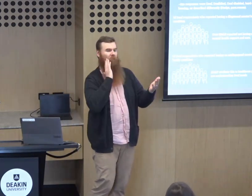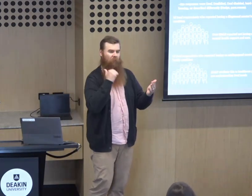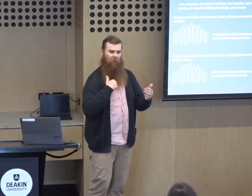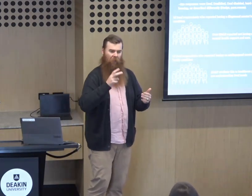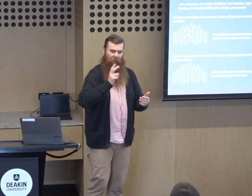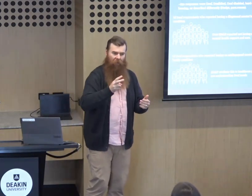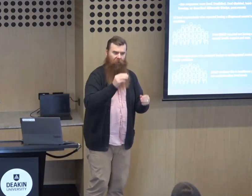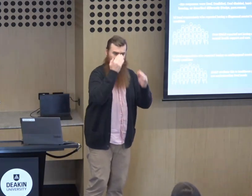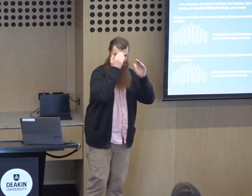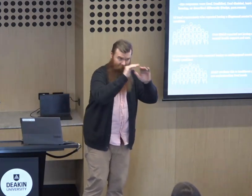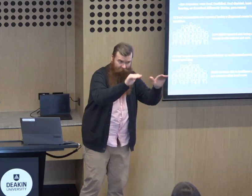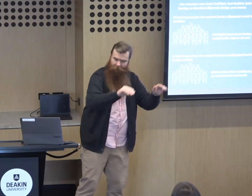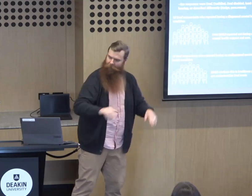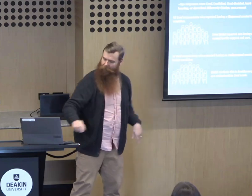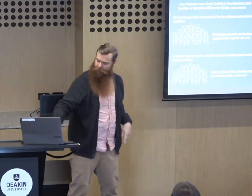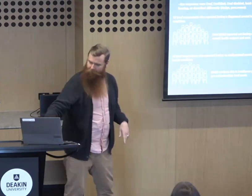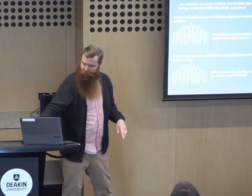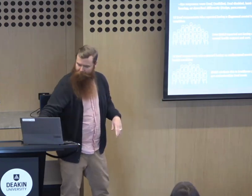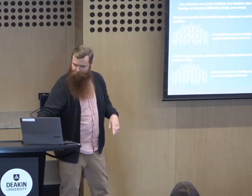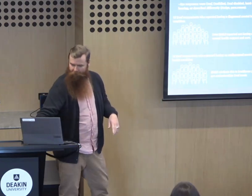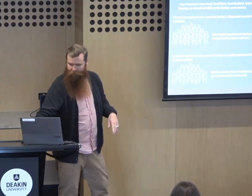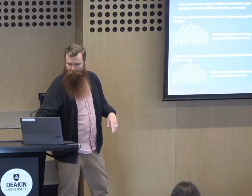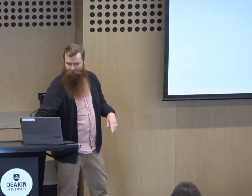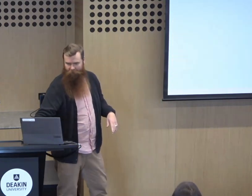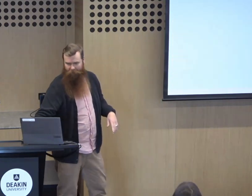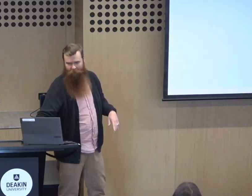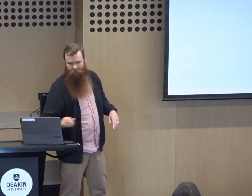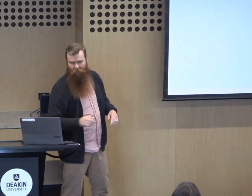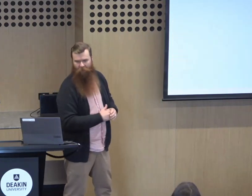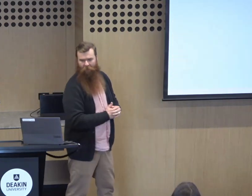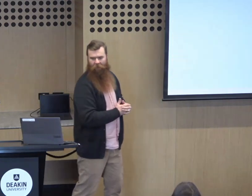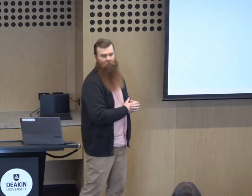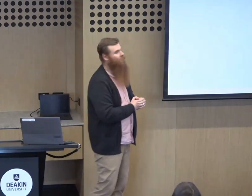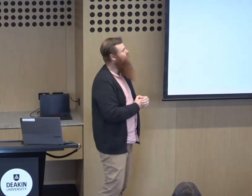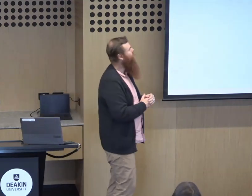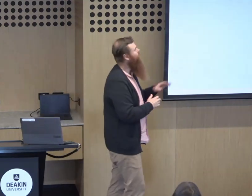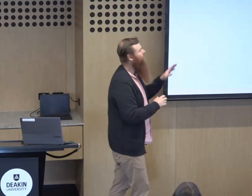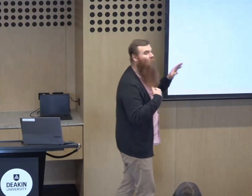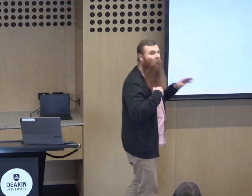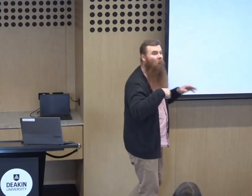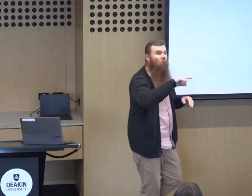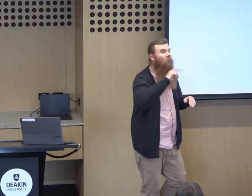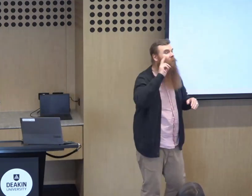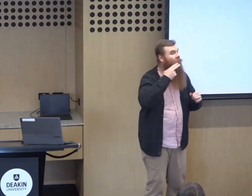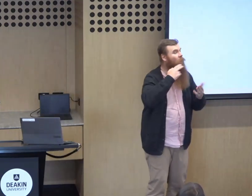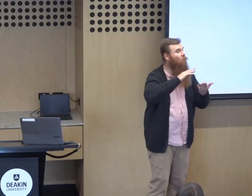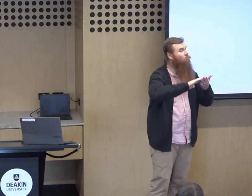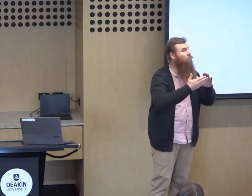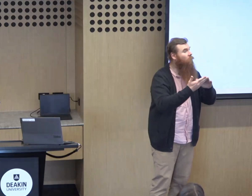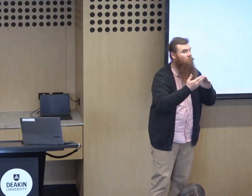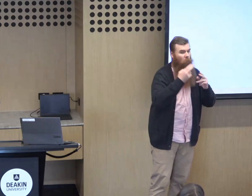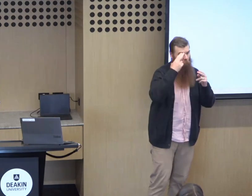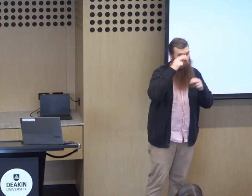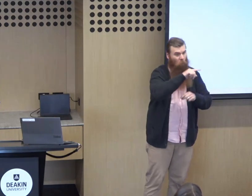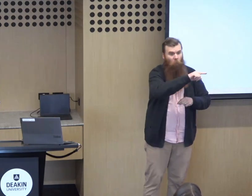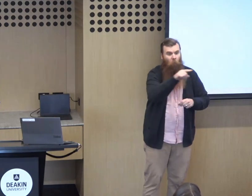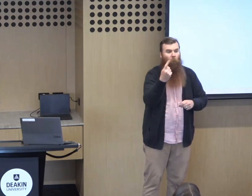So you may or may not know, but I might take the opportunity to just reveal this information again in this formal setting while we're all together.